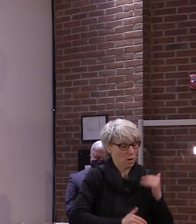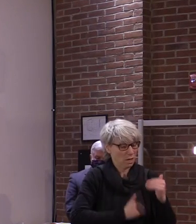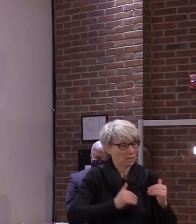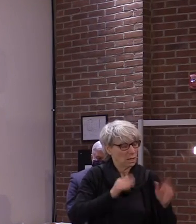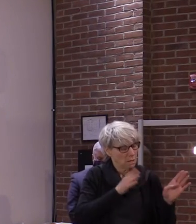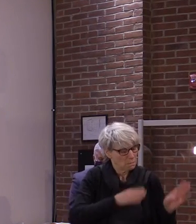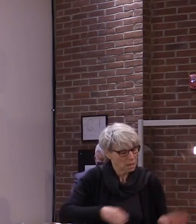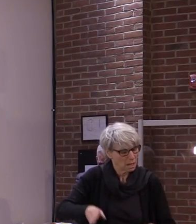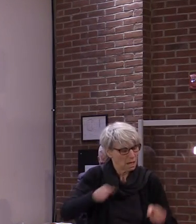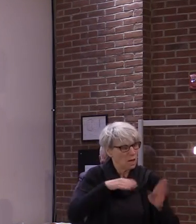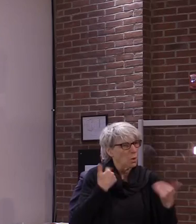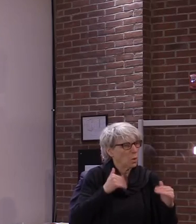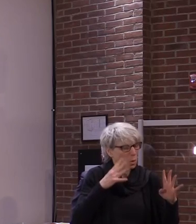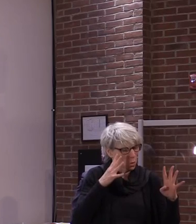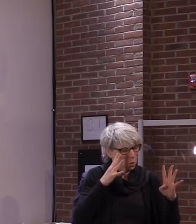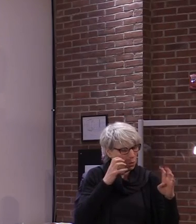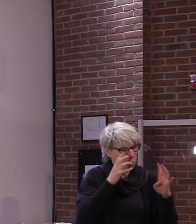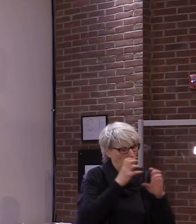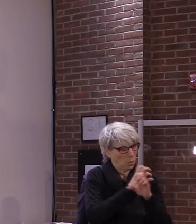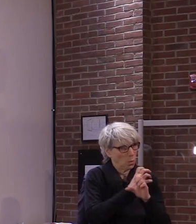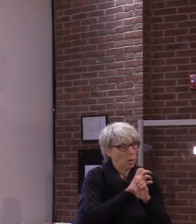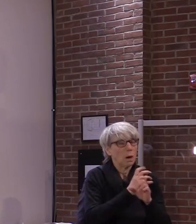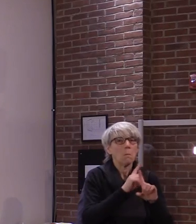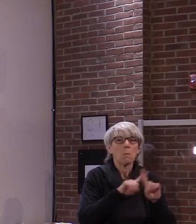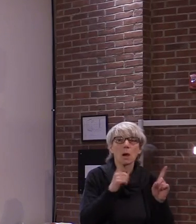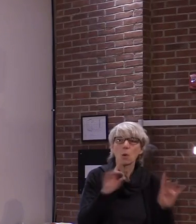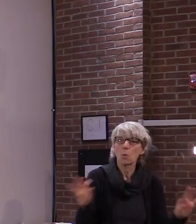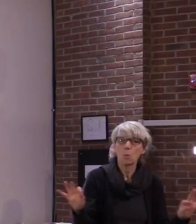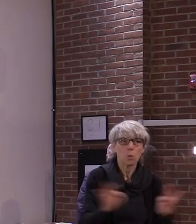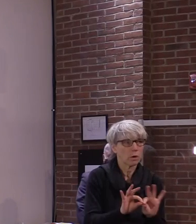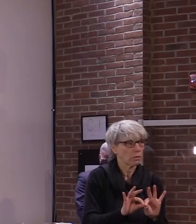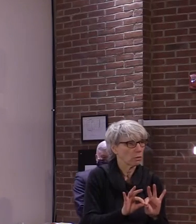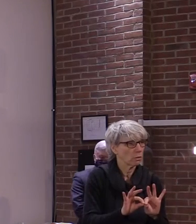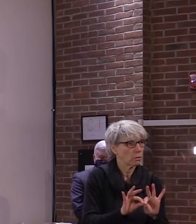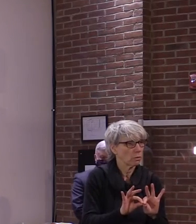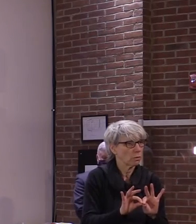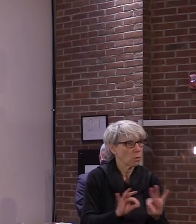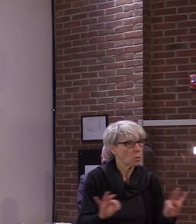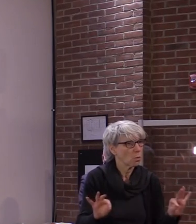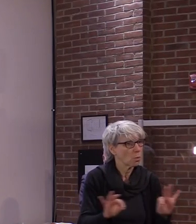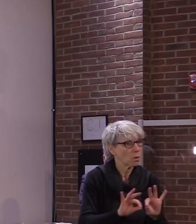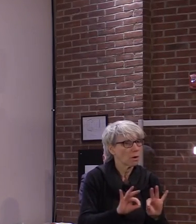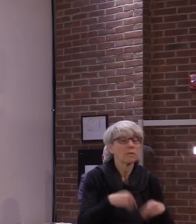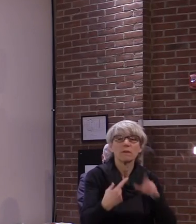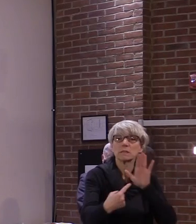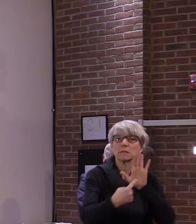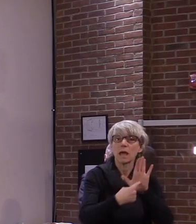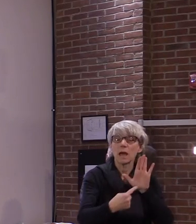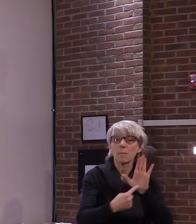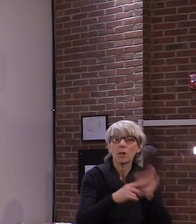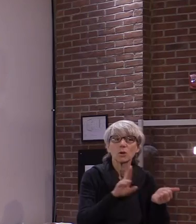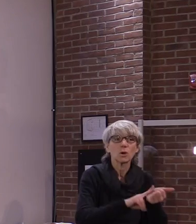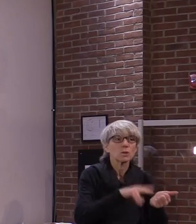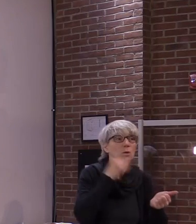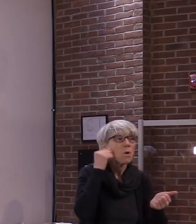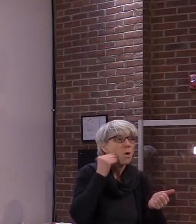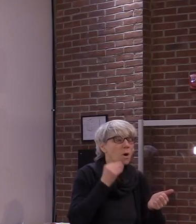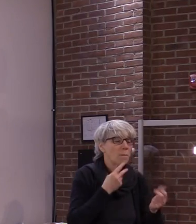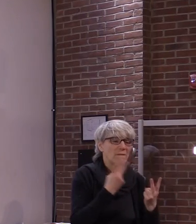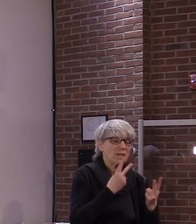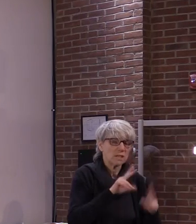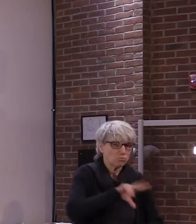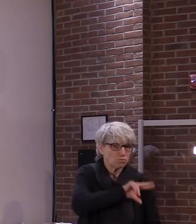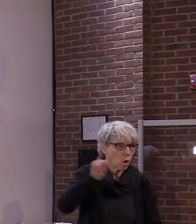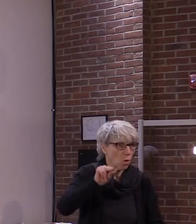efforts are making an impact in our state, from easing rules for long-term care residents to removing